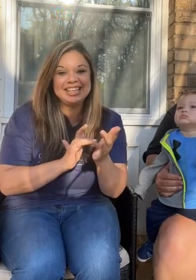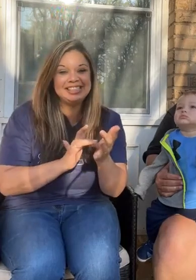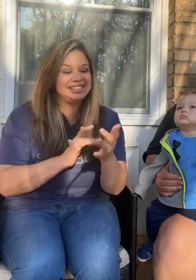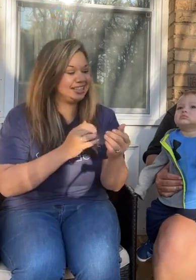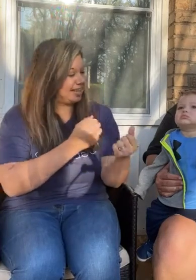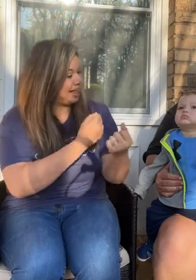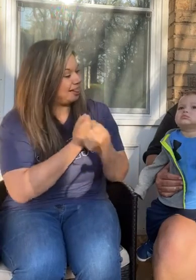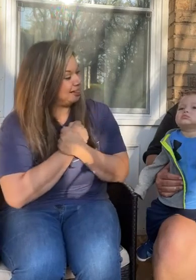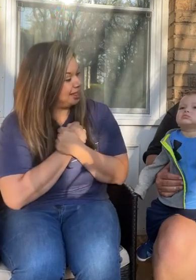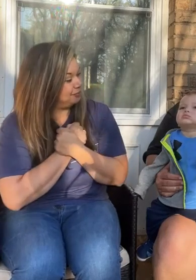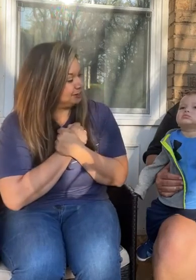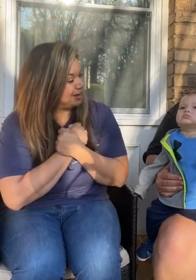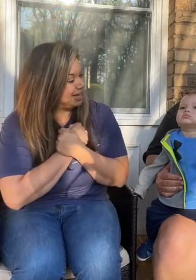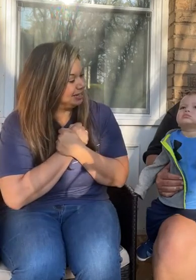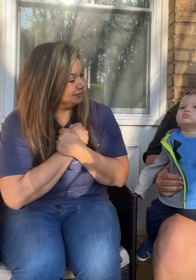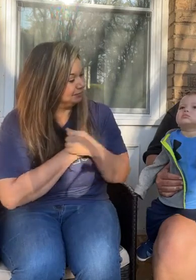Jesus loves me.